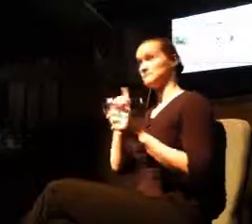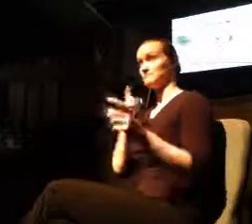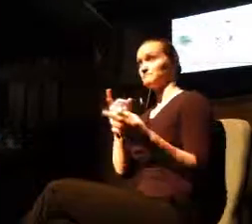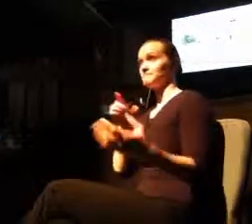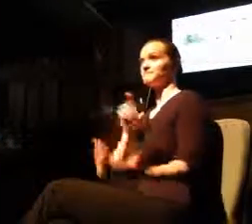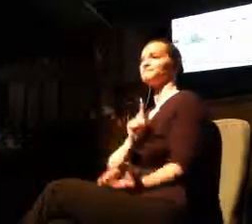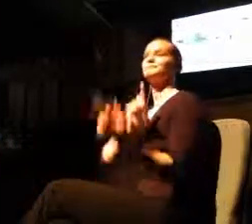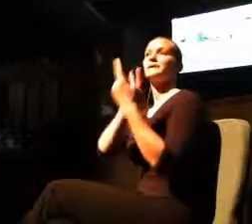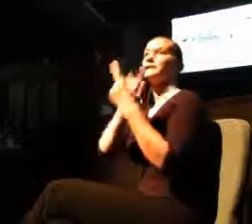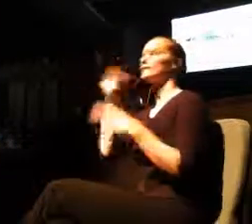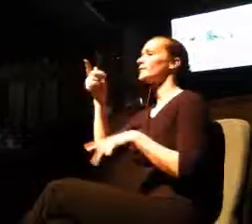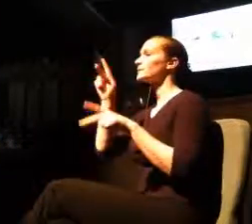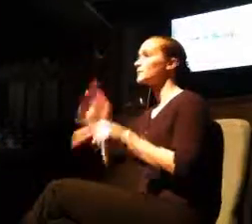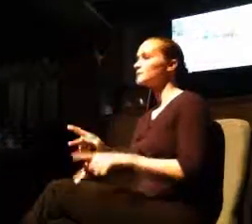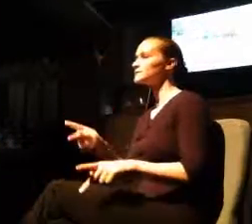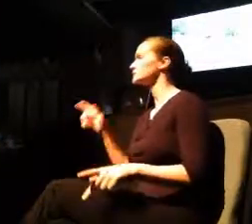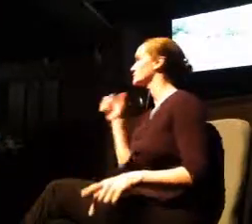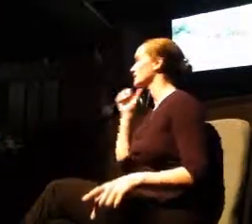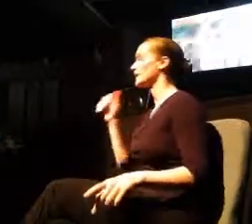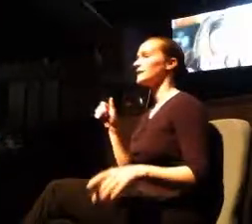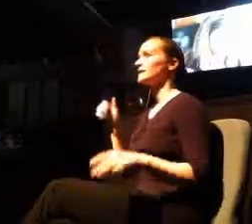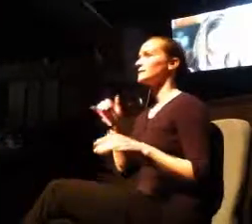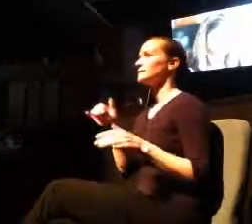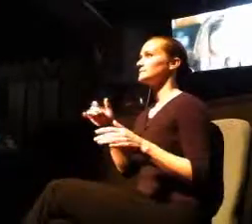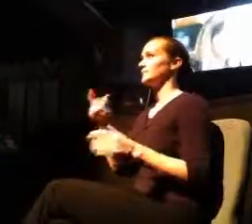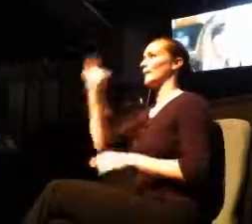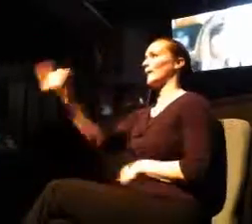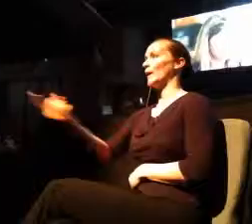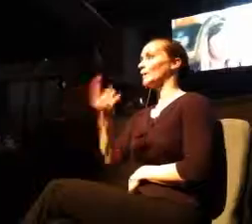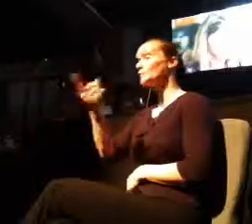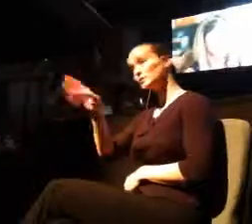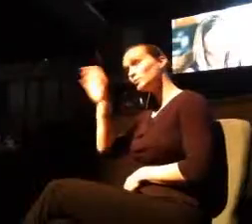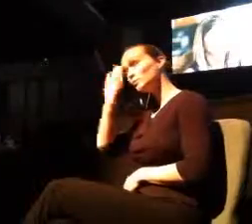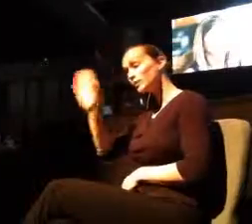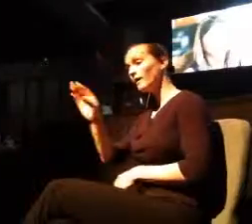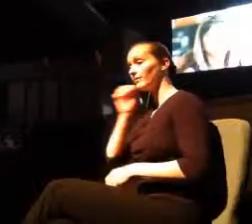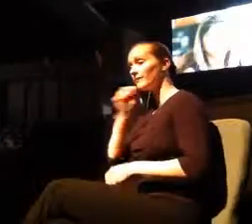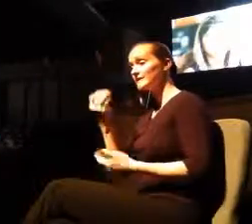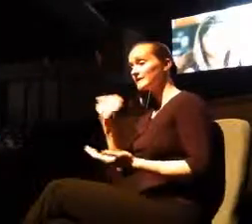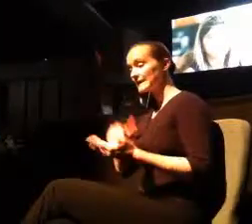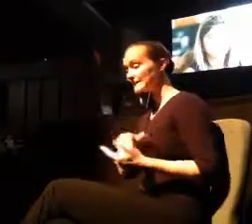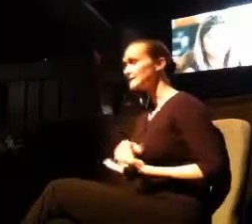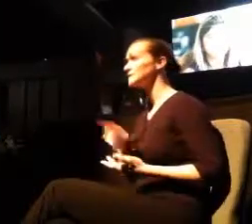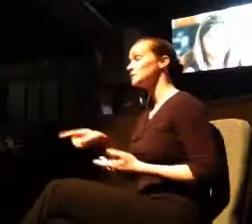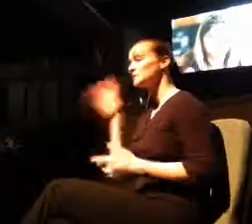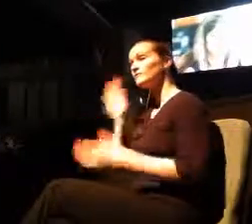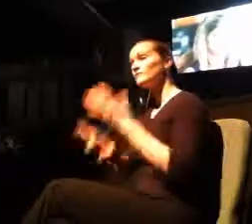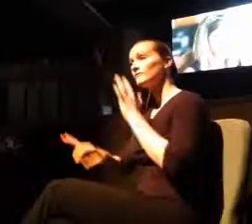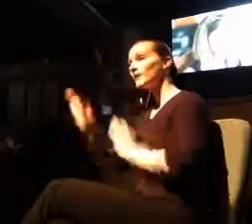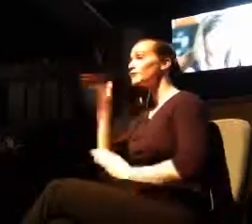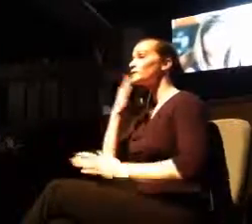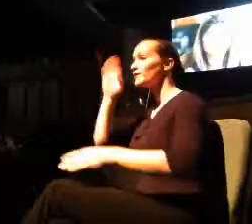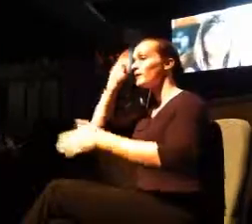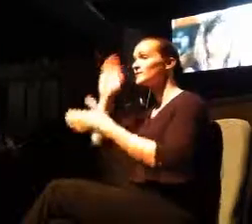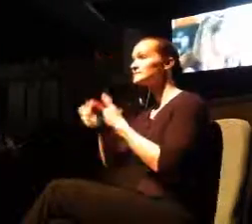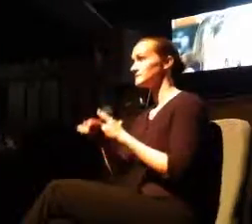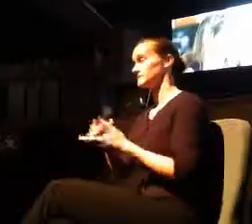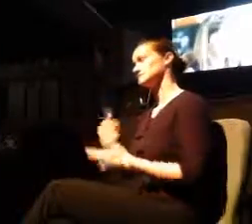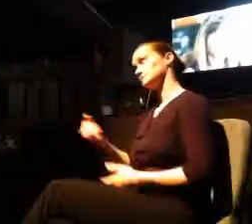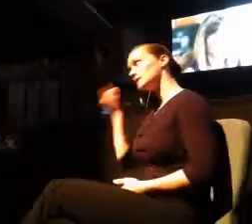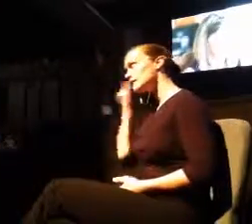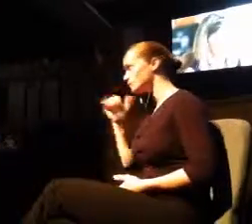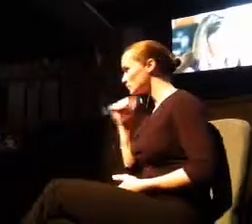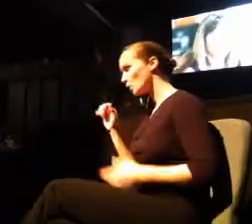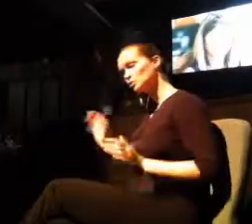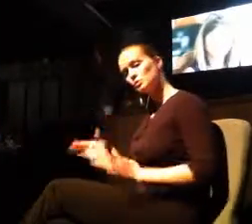else, that you won't be alone, that you will love again, that you'll find somebody good. I'll be very upset if you